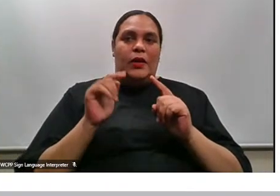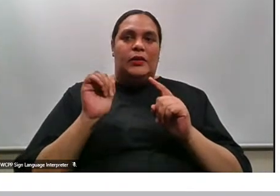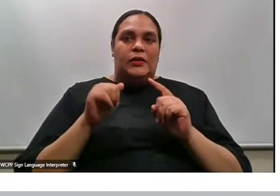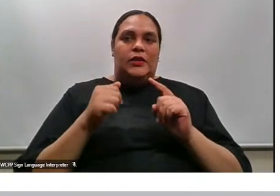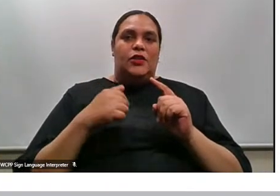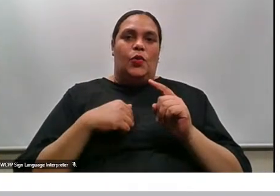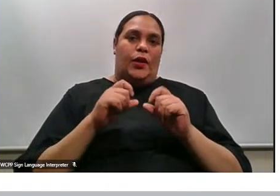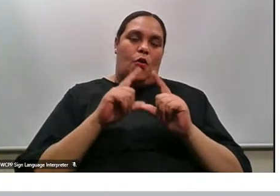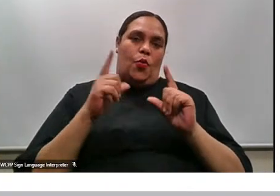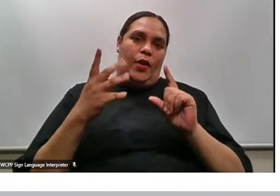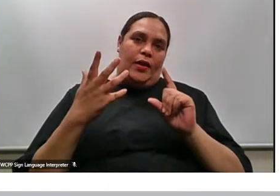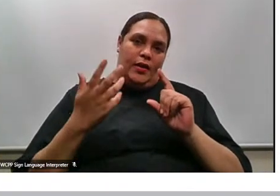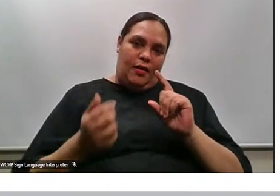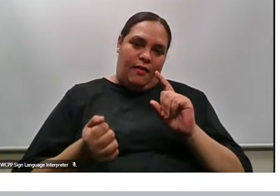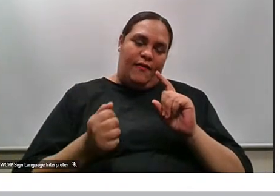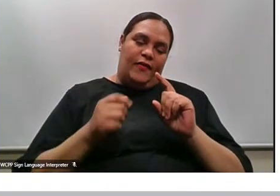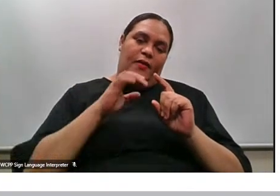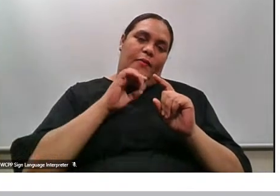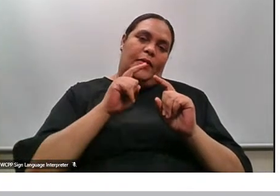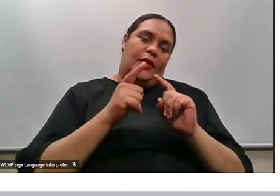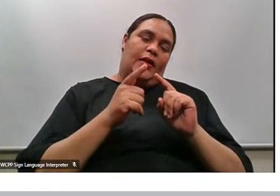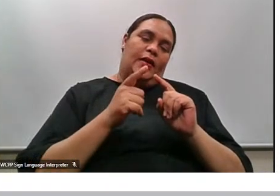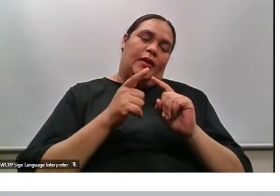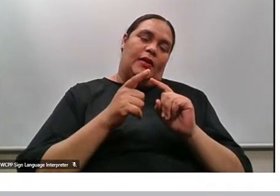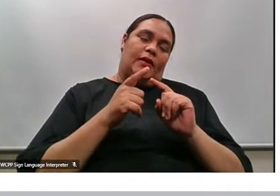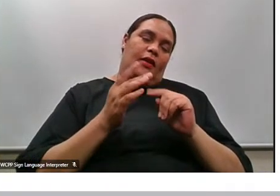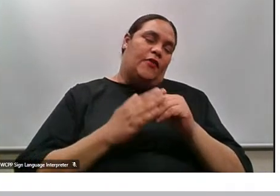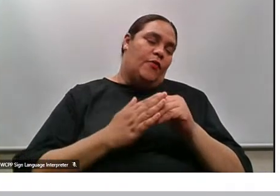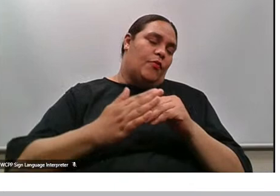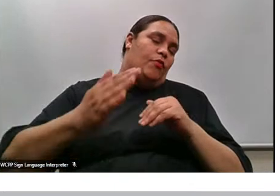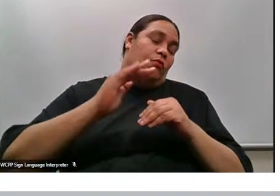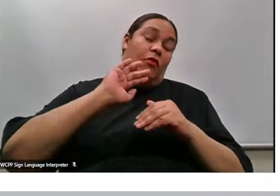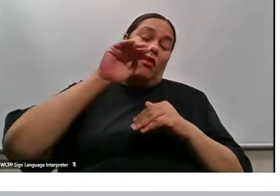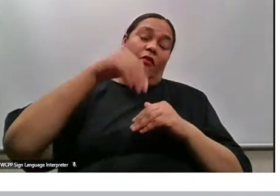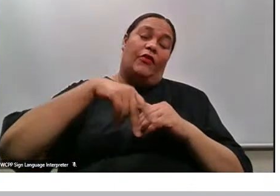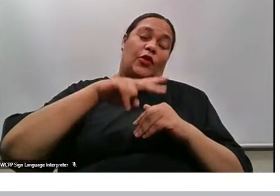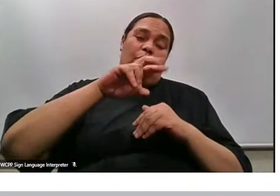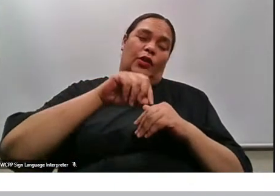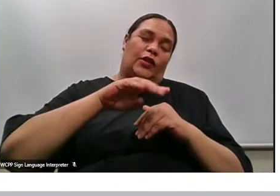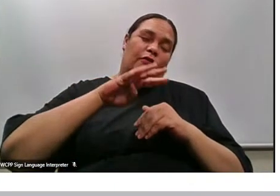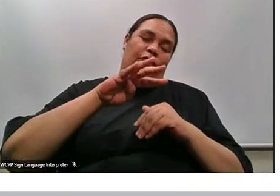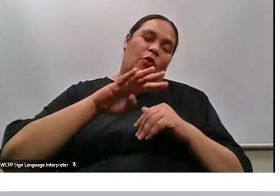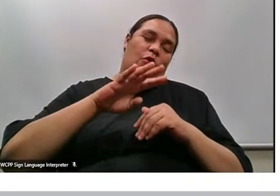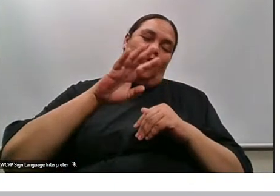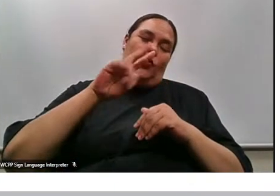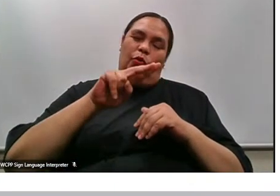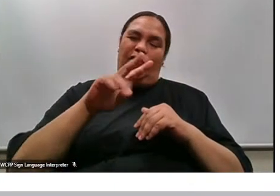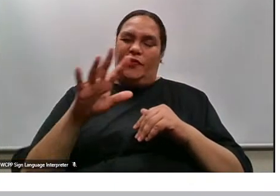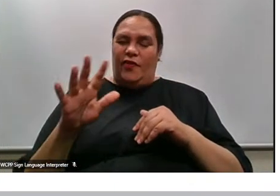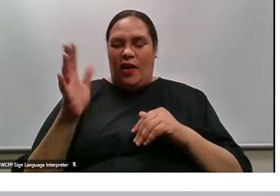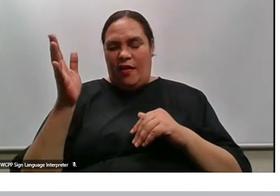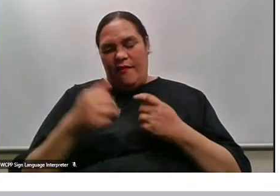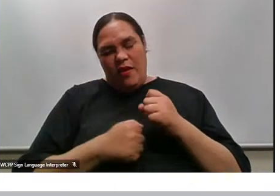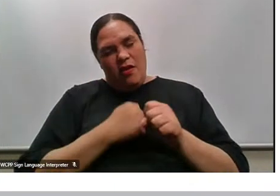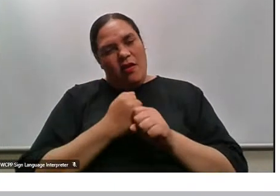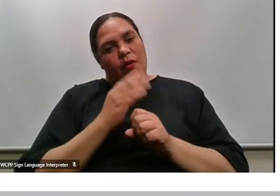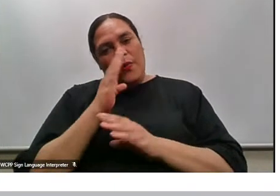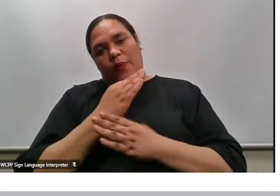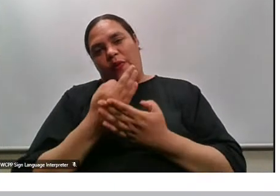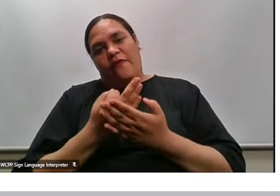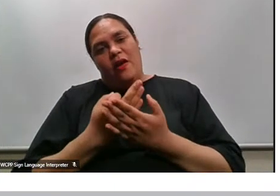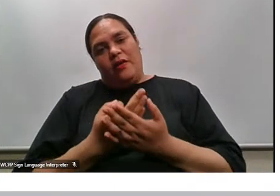aware that come beyond the 24-25 year, currently there is no